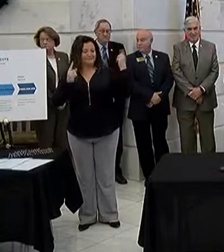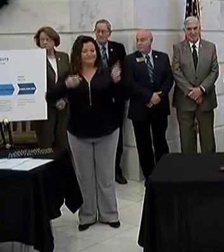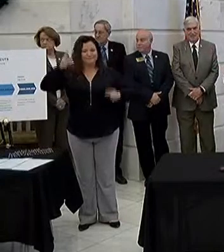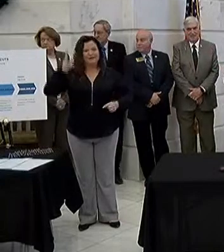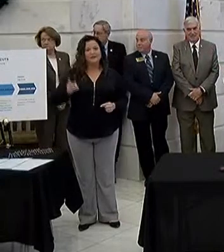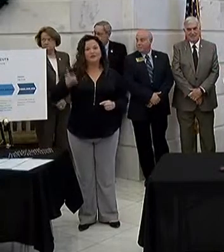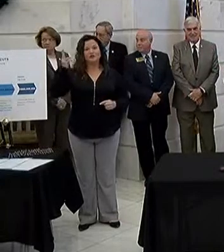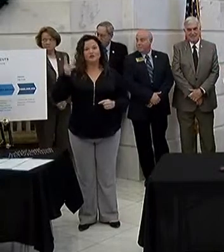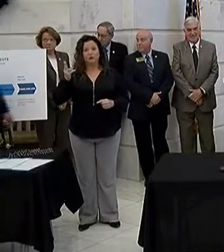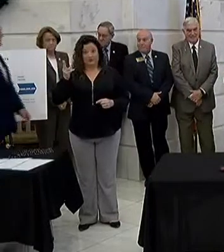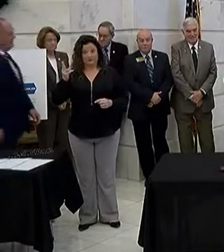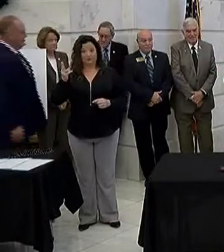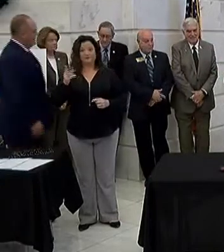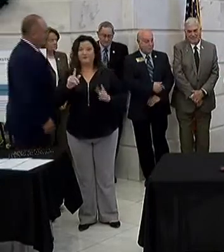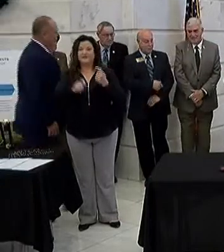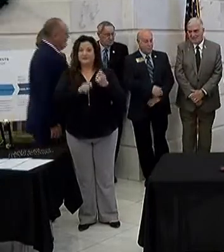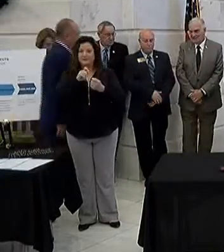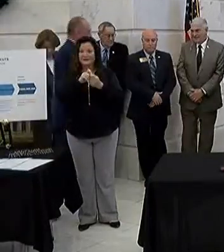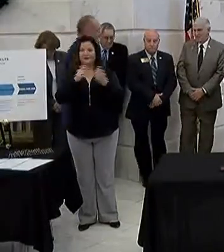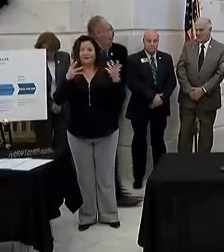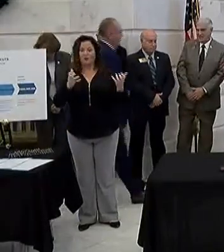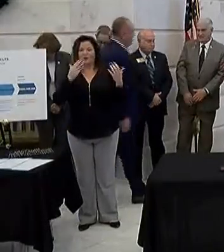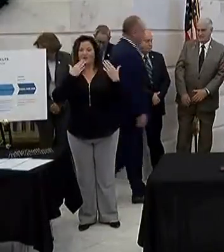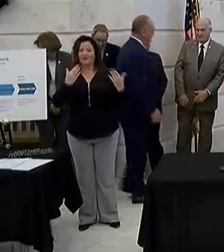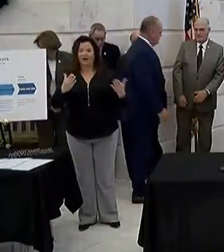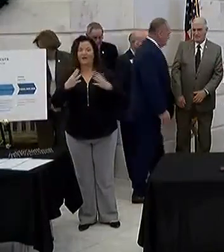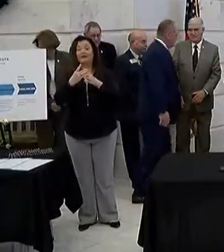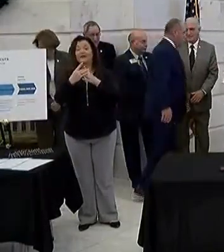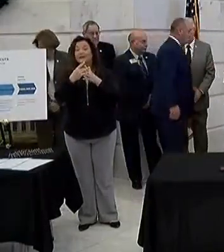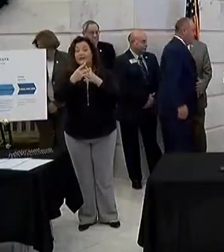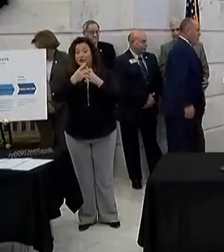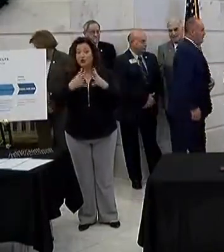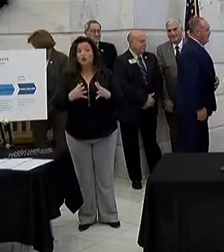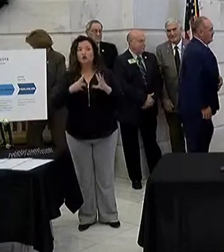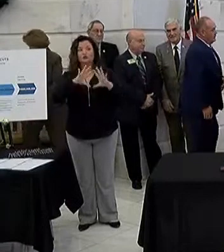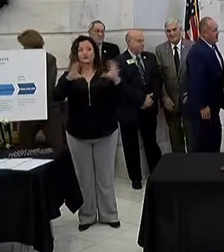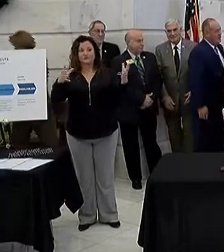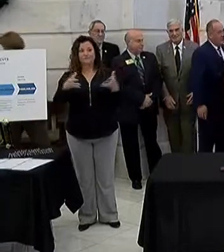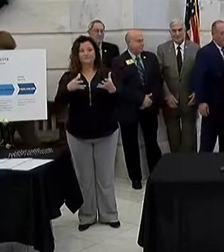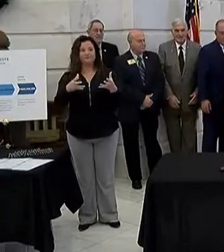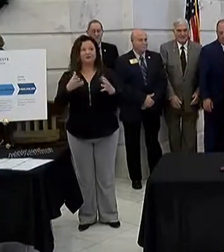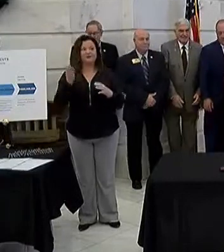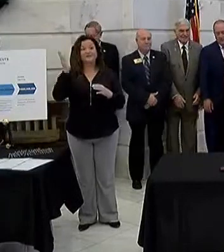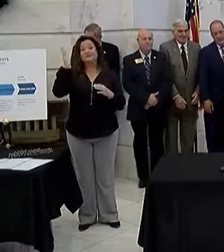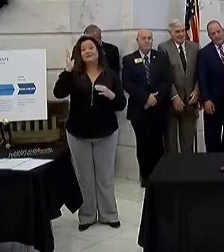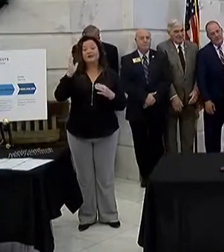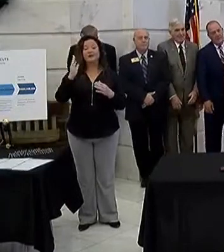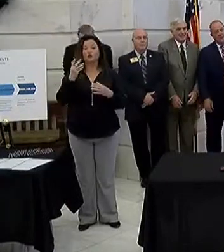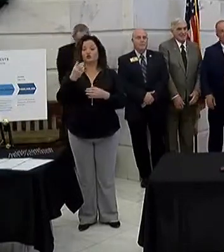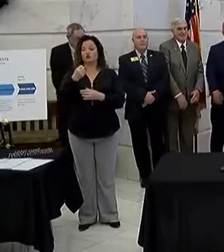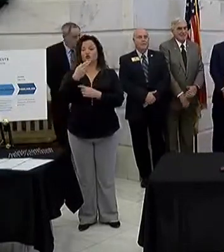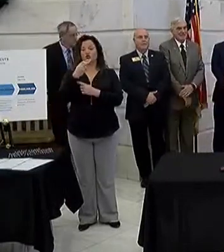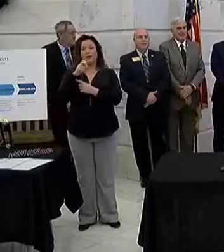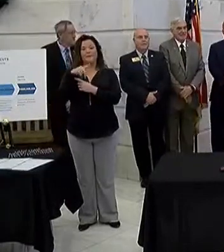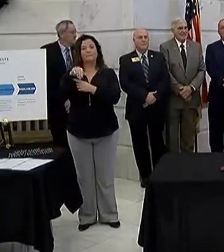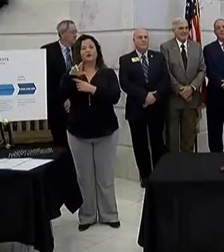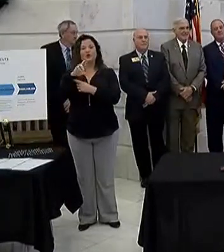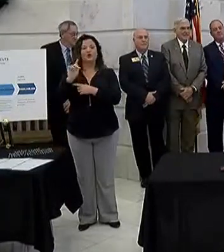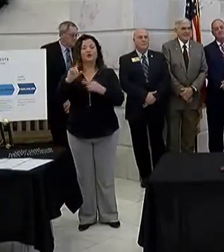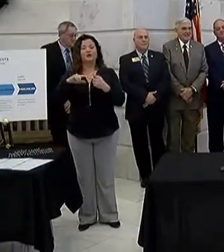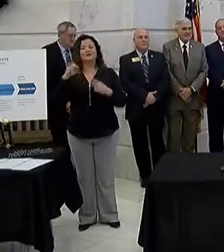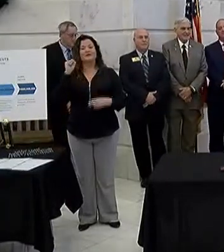And I particularly want to thank the leadership, Speaker Shepherd and Senate Pro